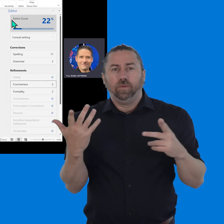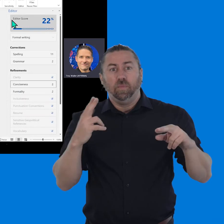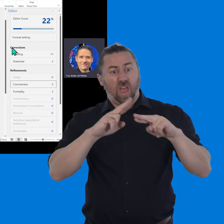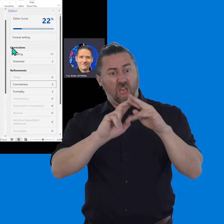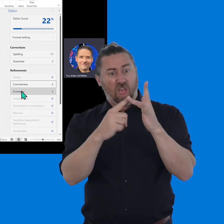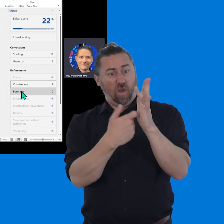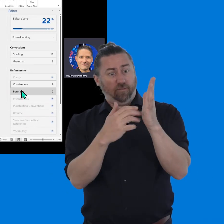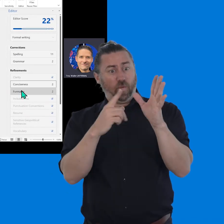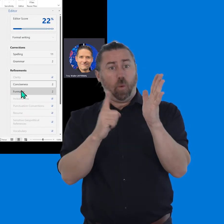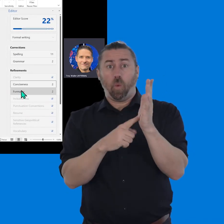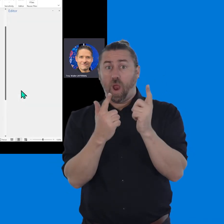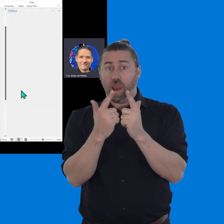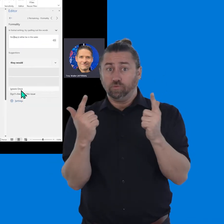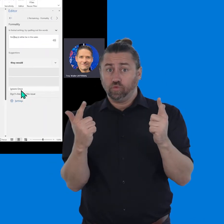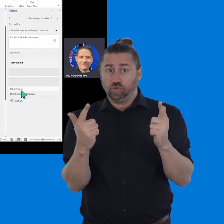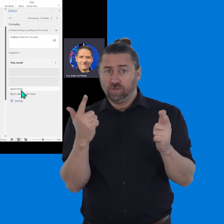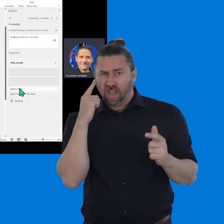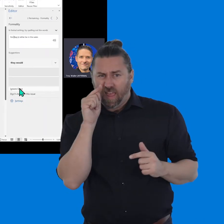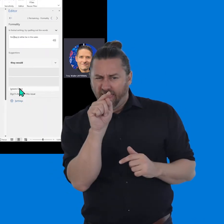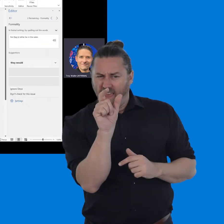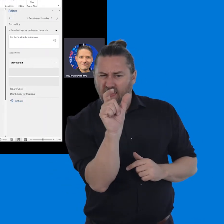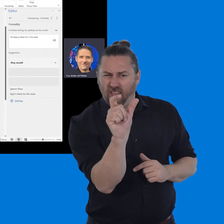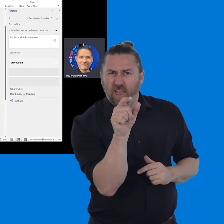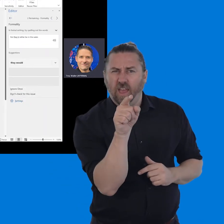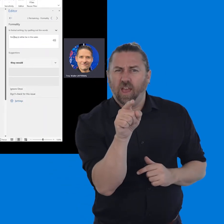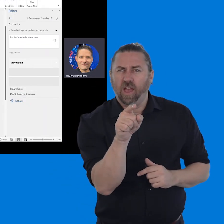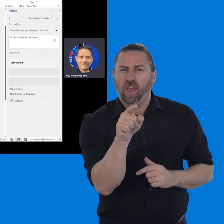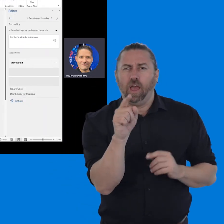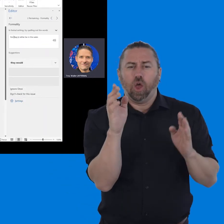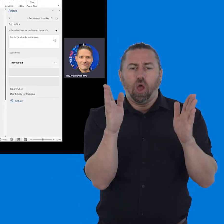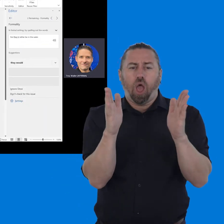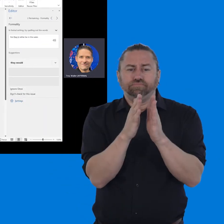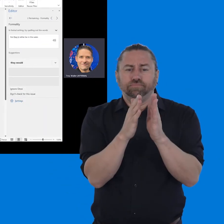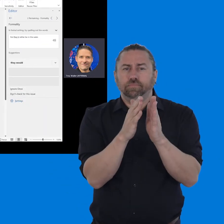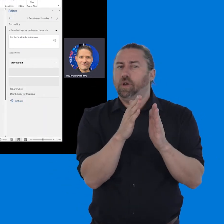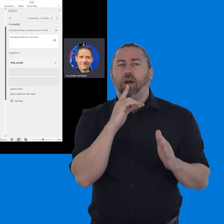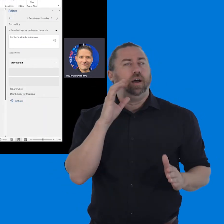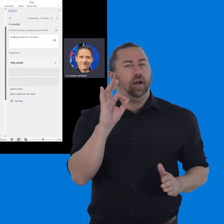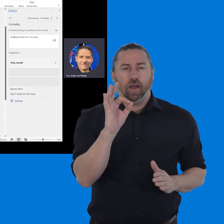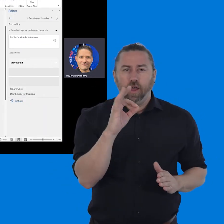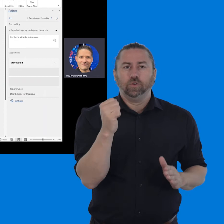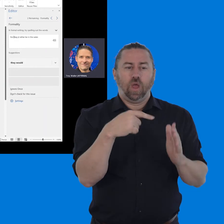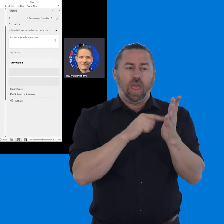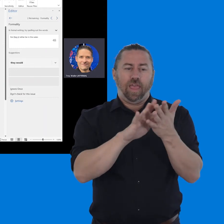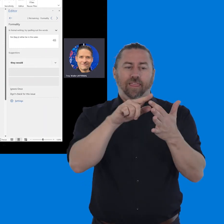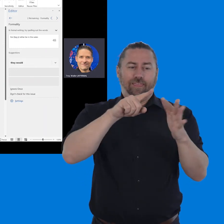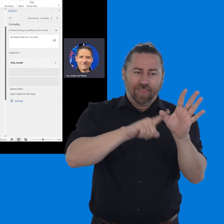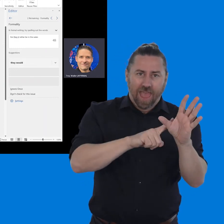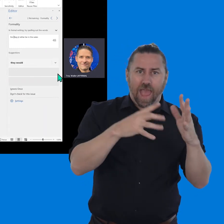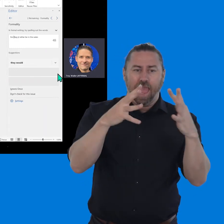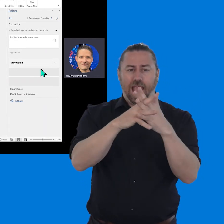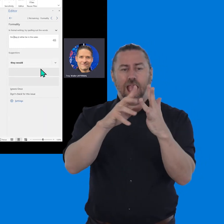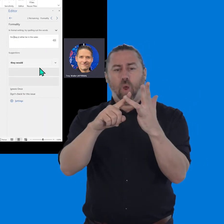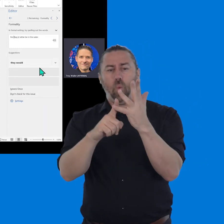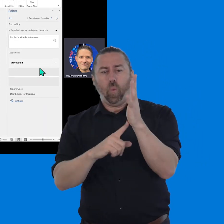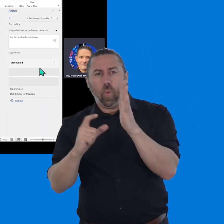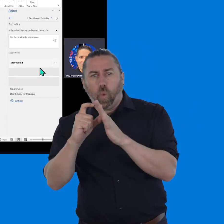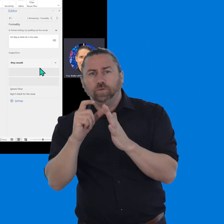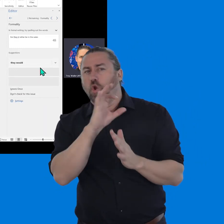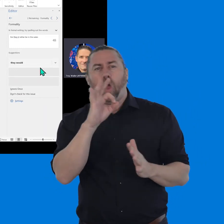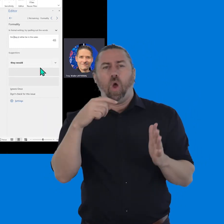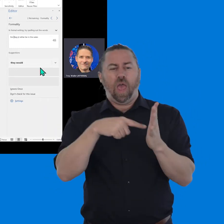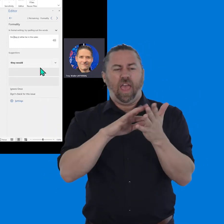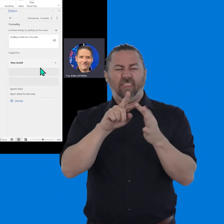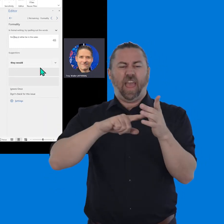right? Go and have a look at things like formality, all right? So it's saying here that you probably shouldn't be using the contraction. Instead, you should turn it into they